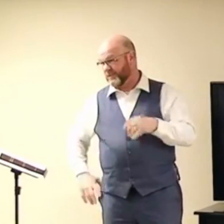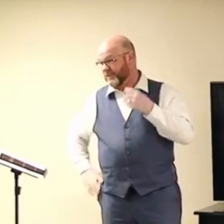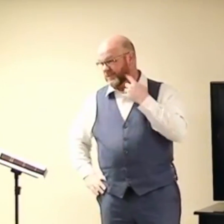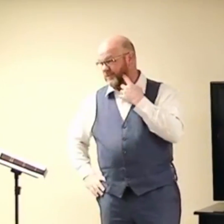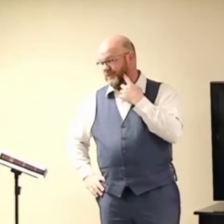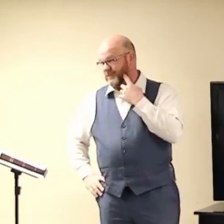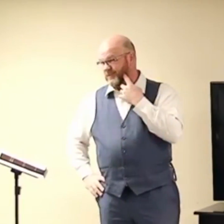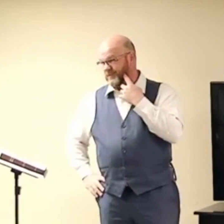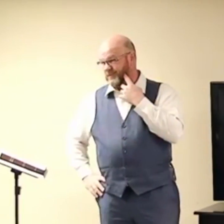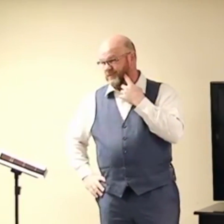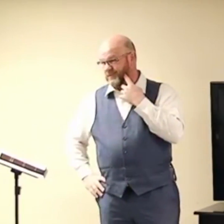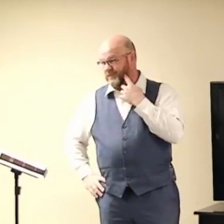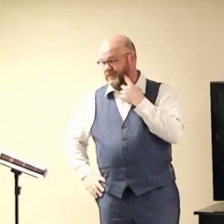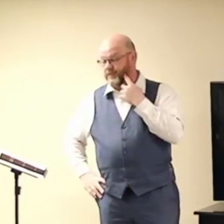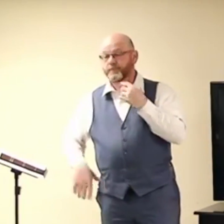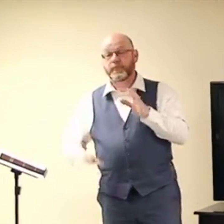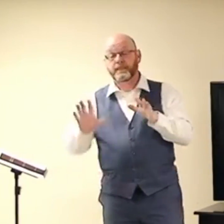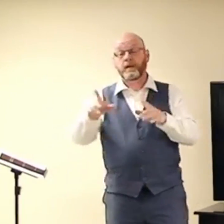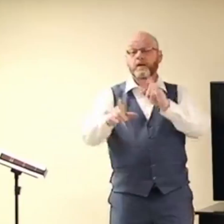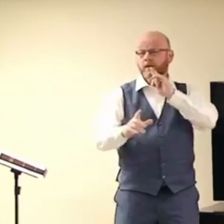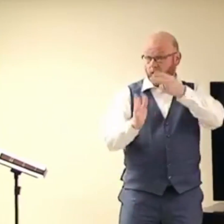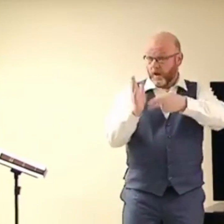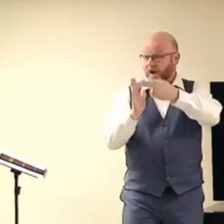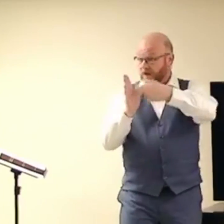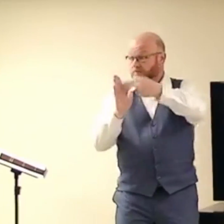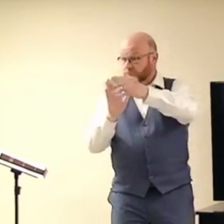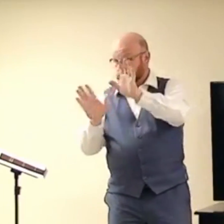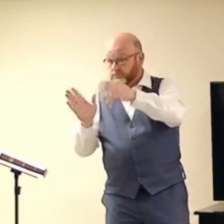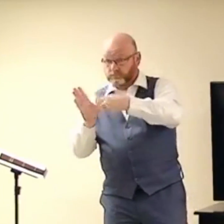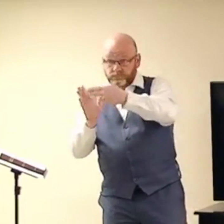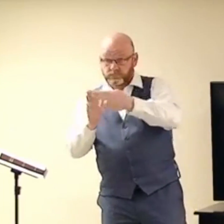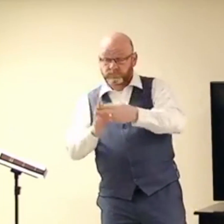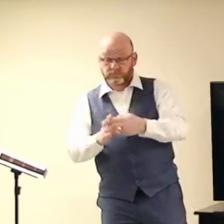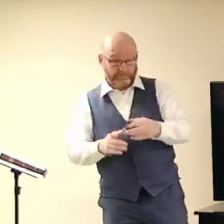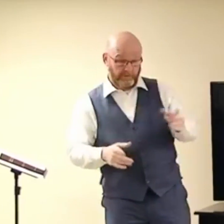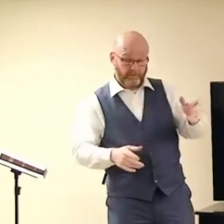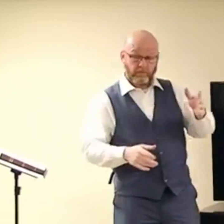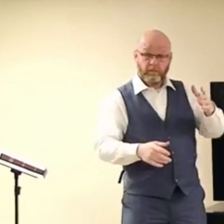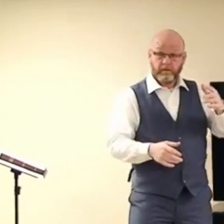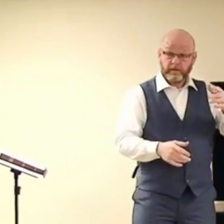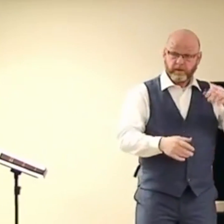a tough time accepting that. Honestly, really,